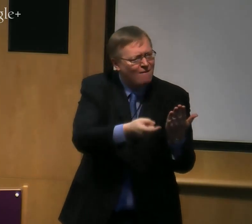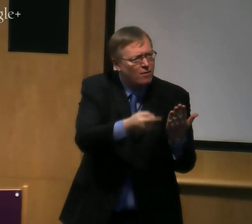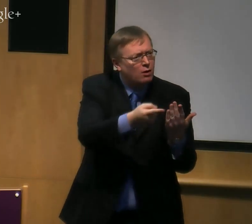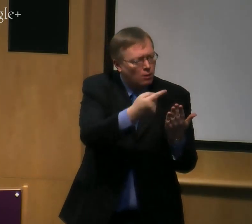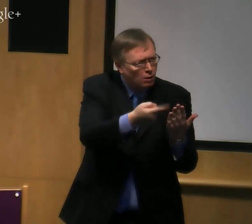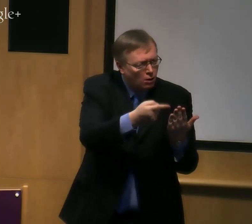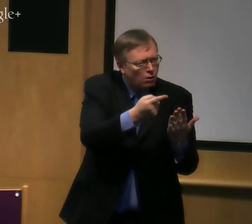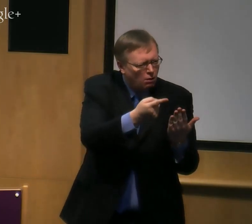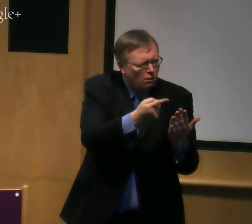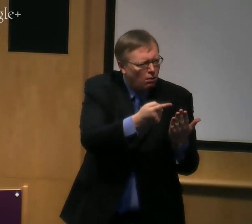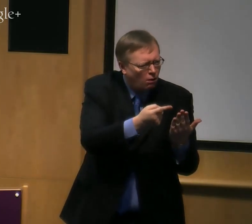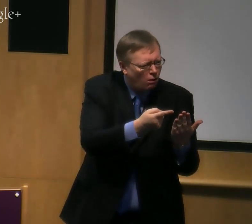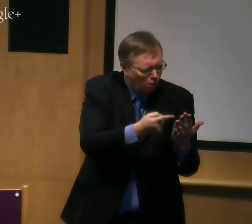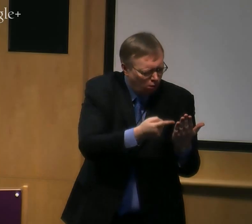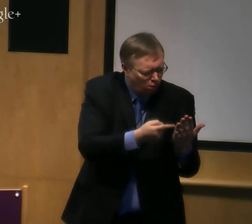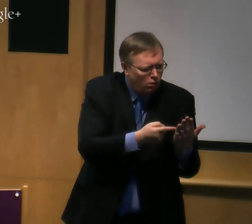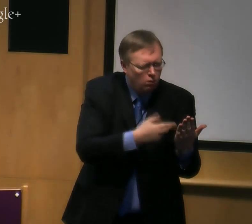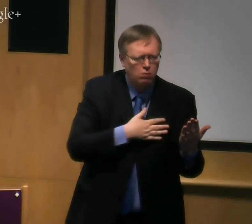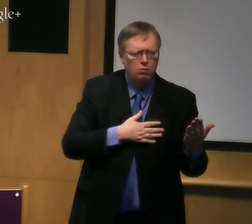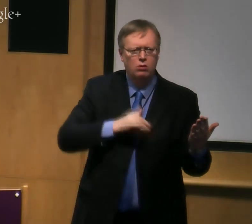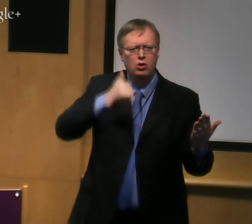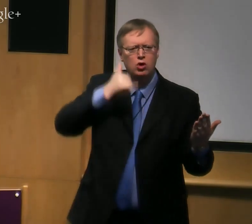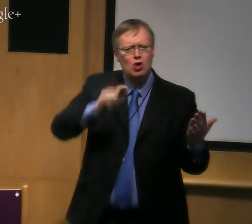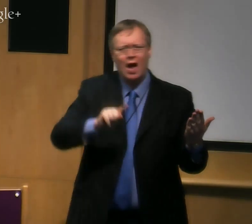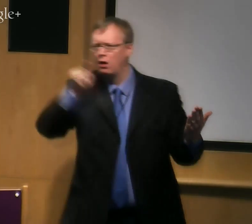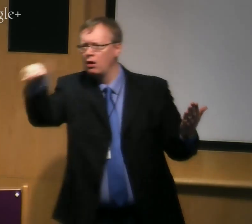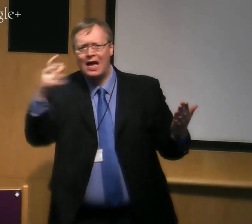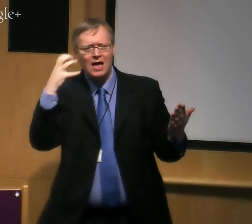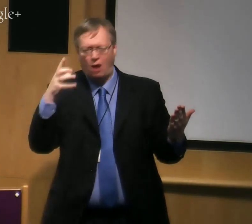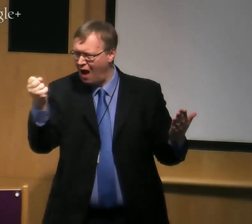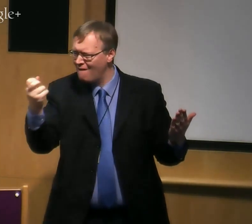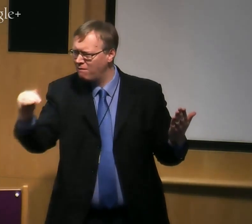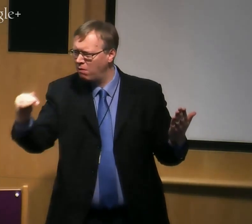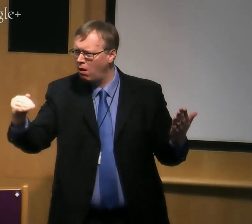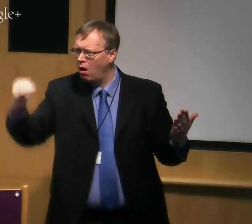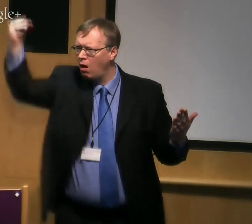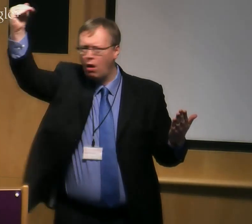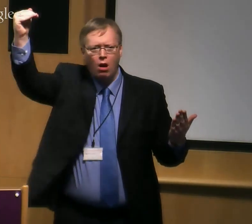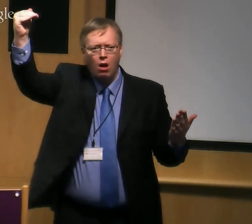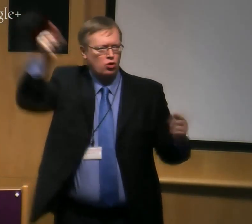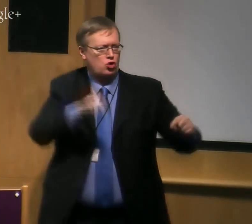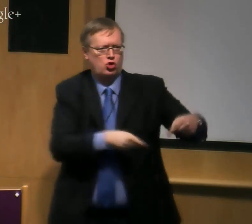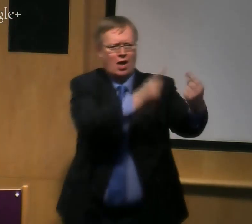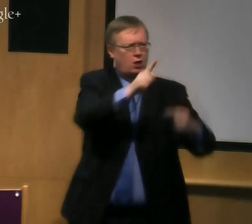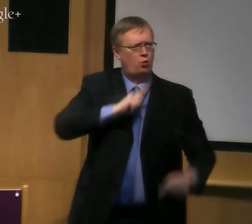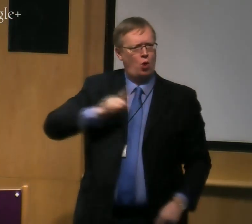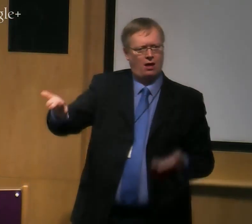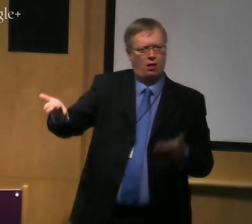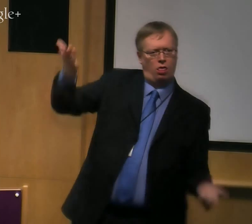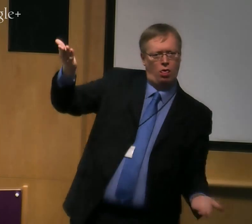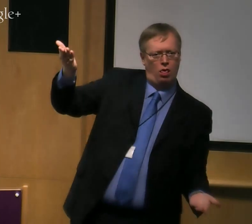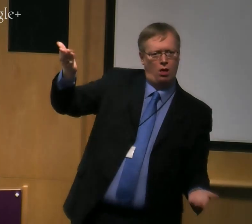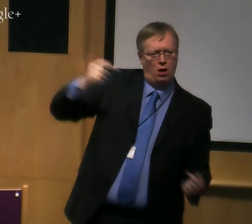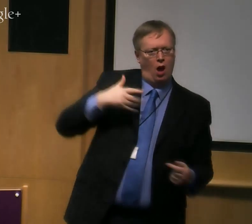what the local authority is able to offer and looks at that and then checks what another local authority has, then they can use